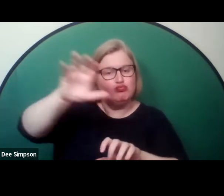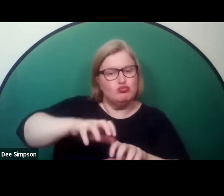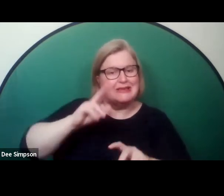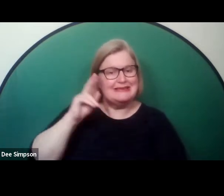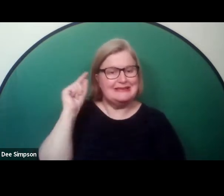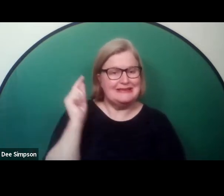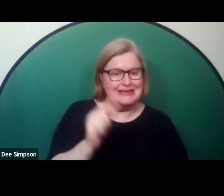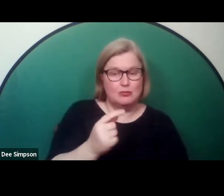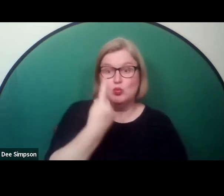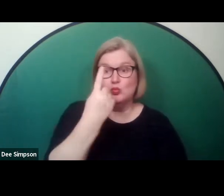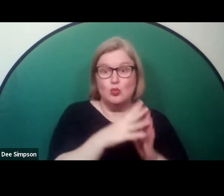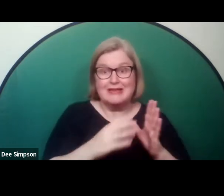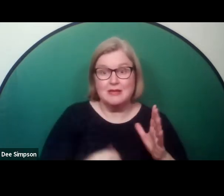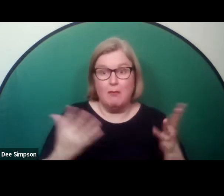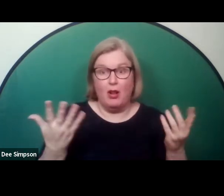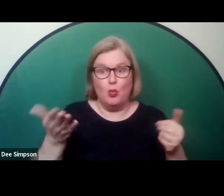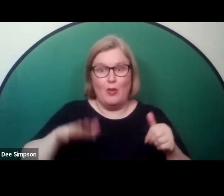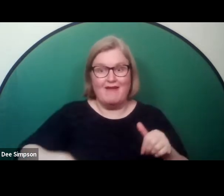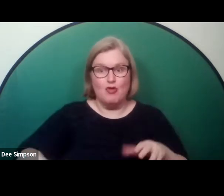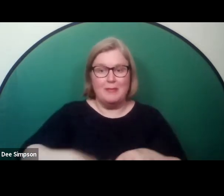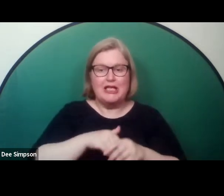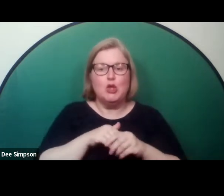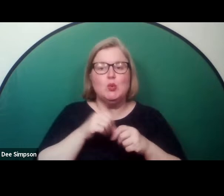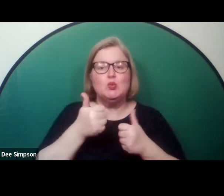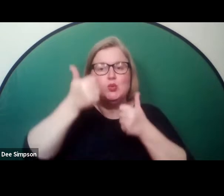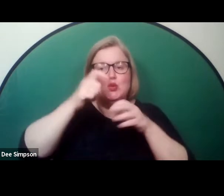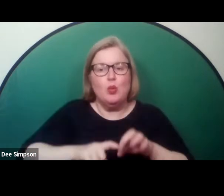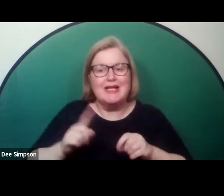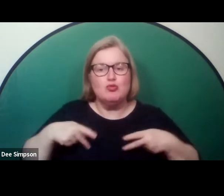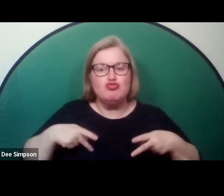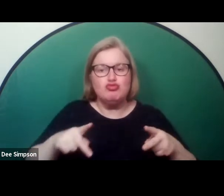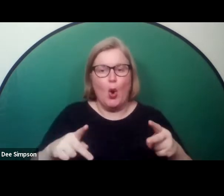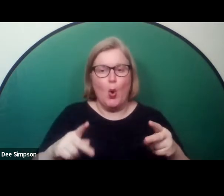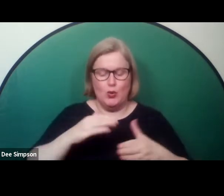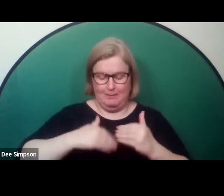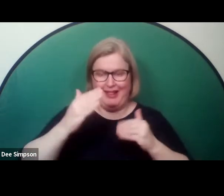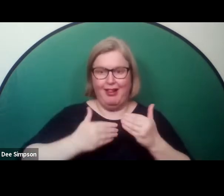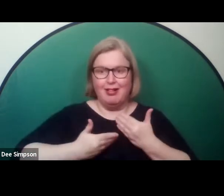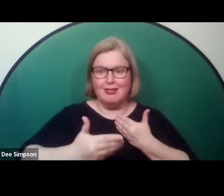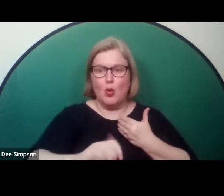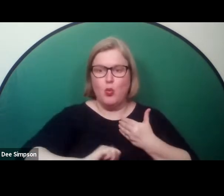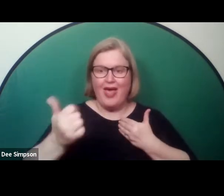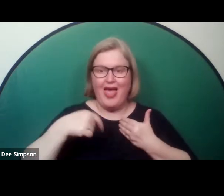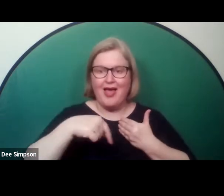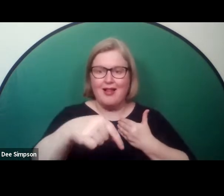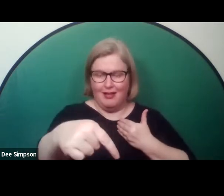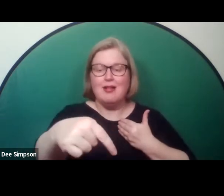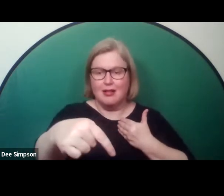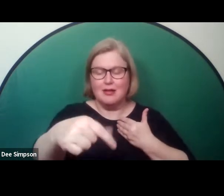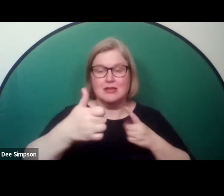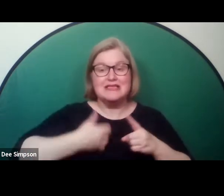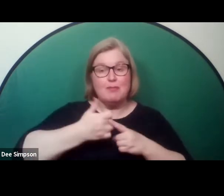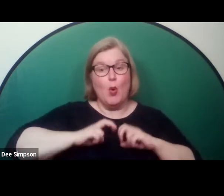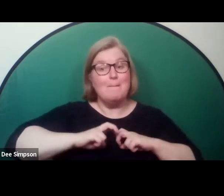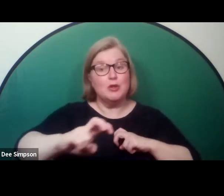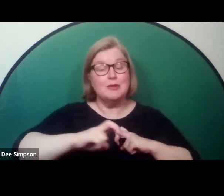The first example is about inclusive and good quality road infrastructure. Good quality roads should both support